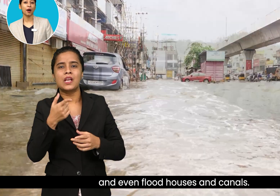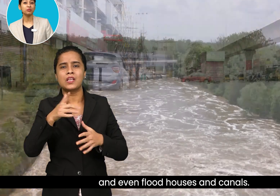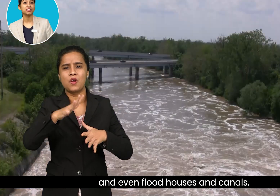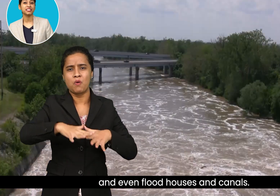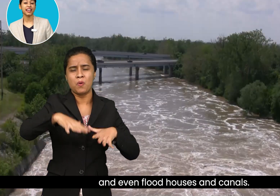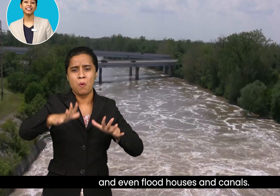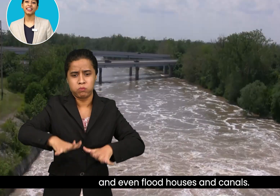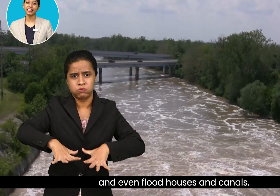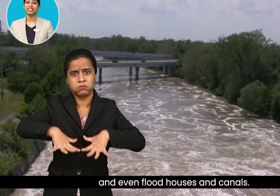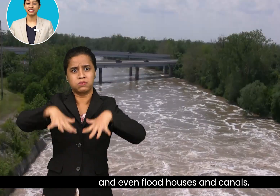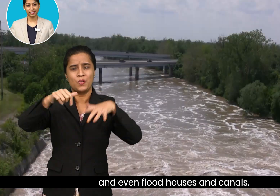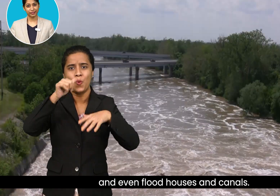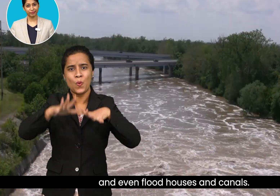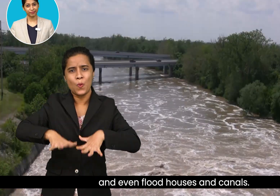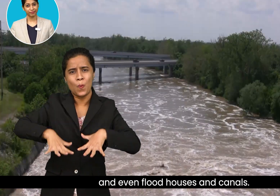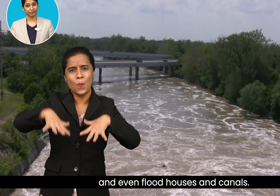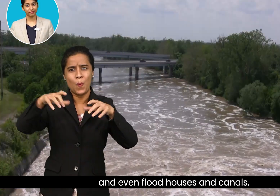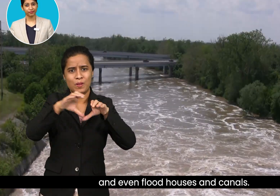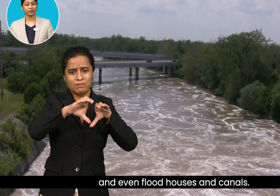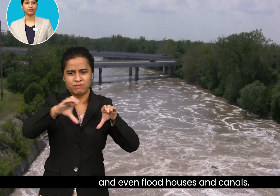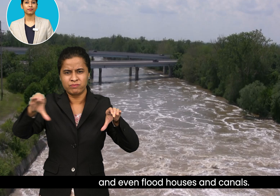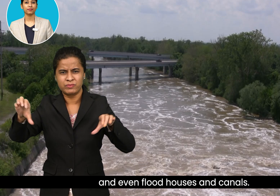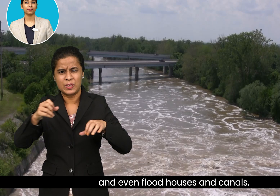flood houses and canals.